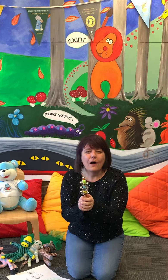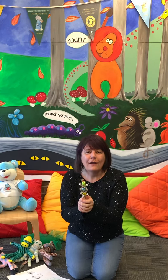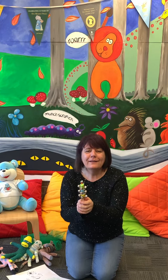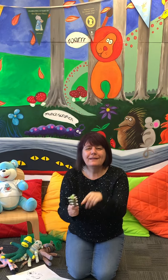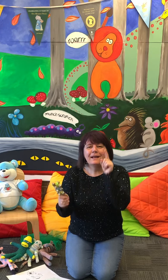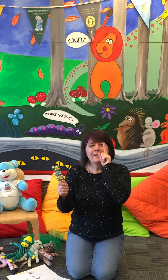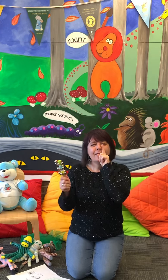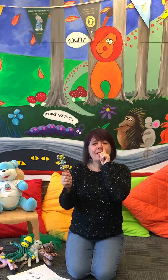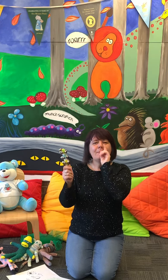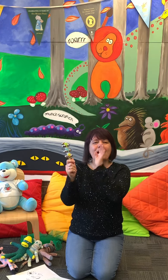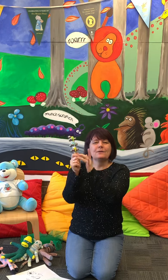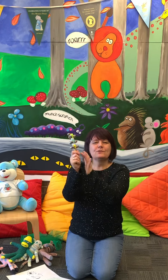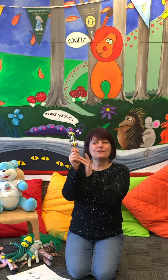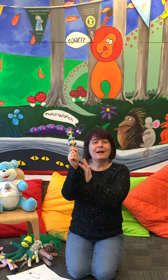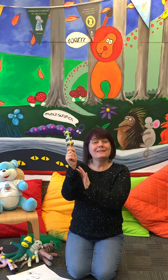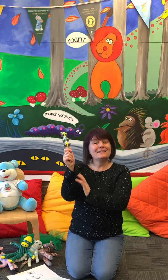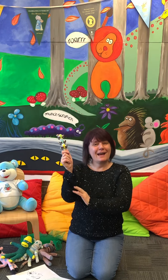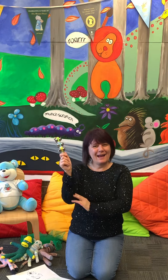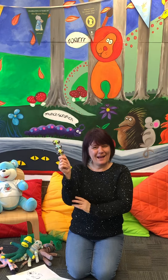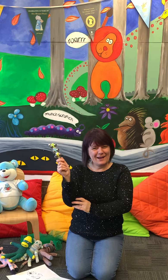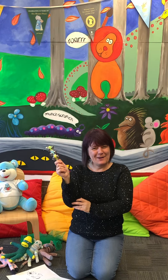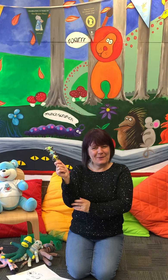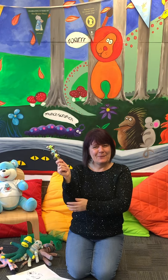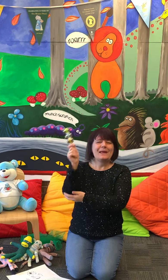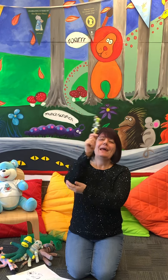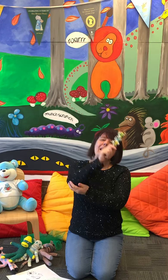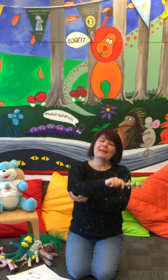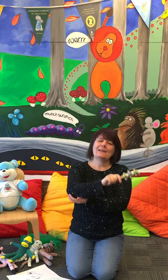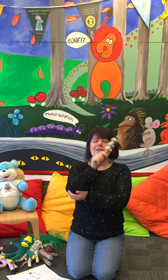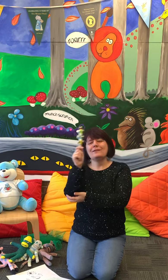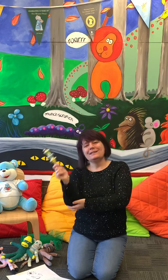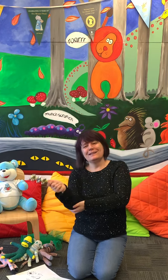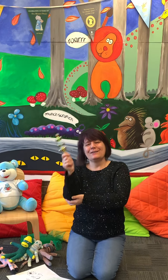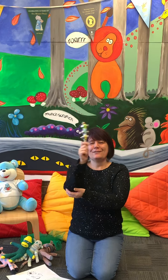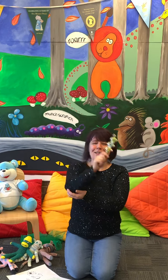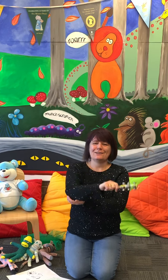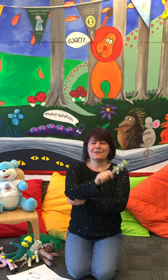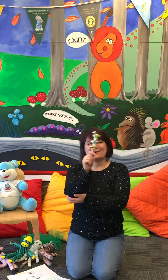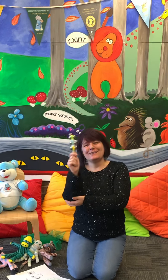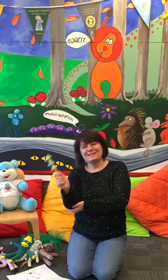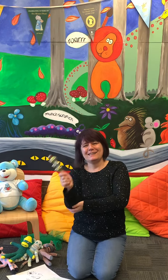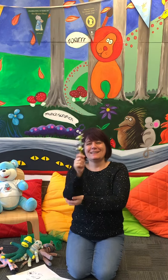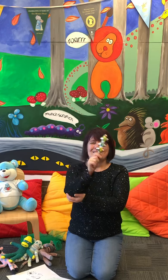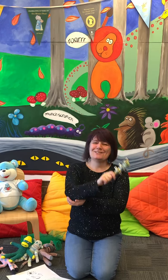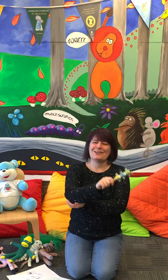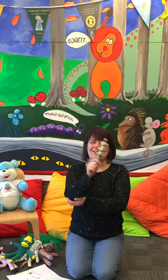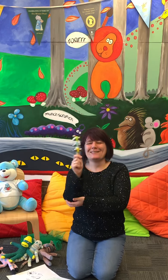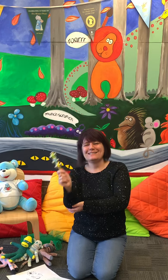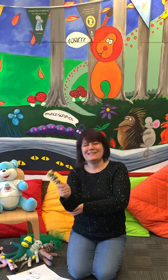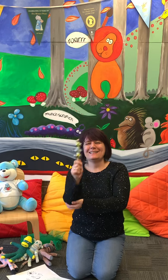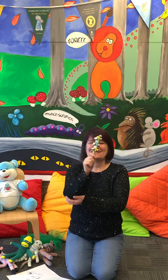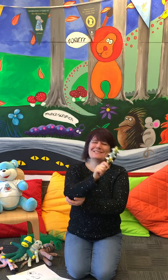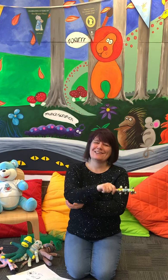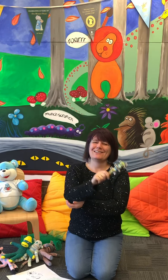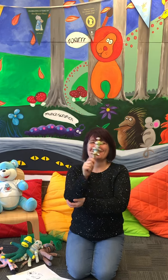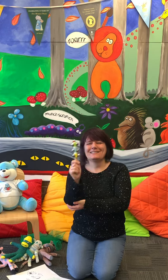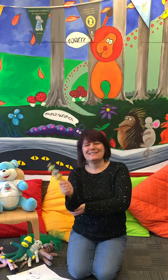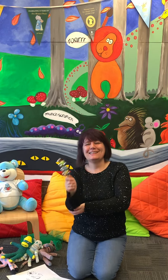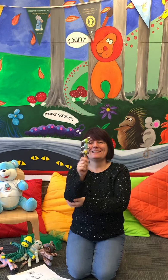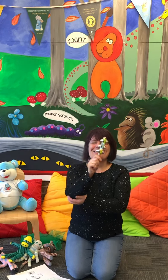One. The mouse ran down. Hickory dickory dock. Tick tock, tick tock, tick